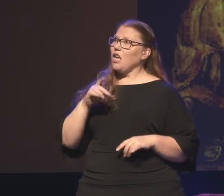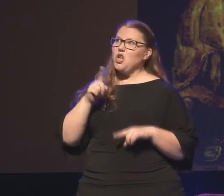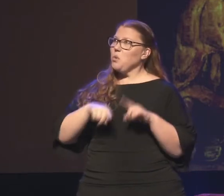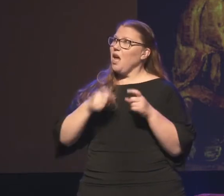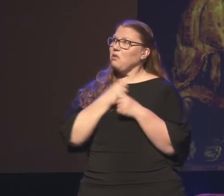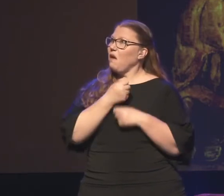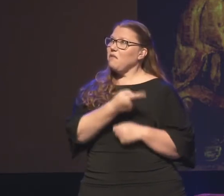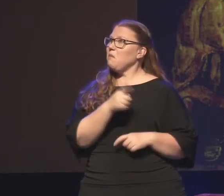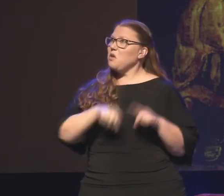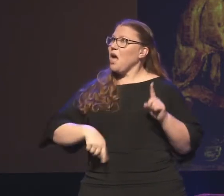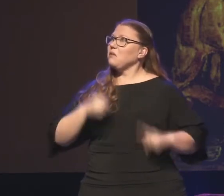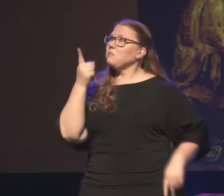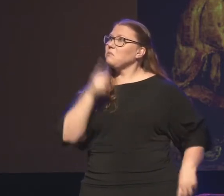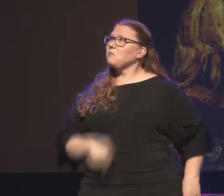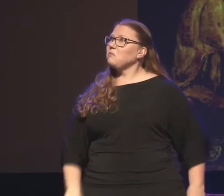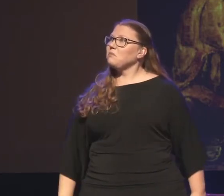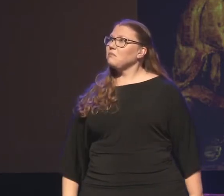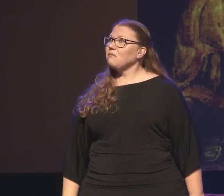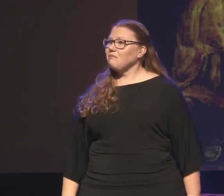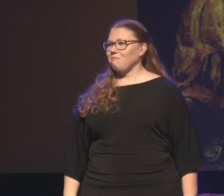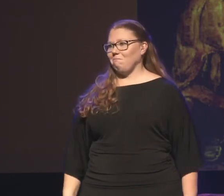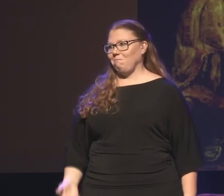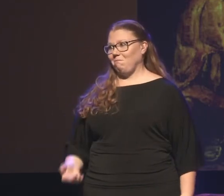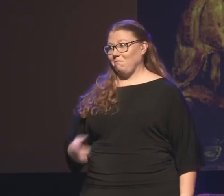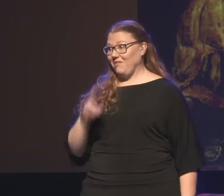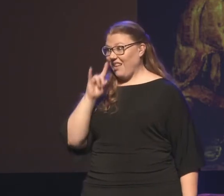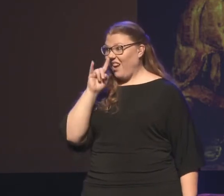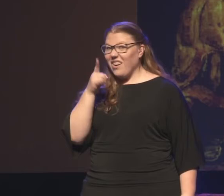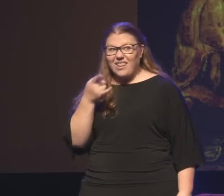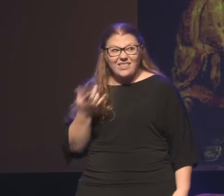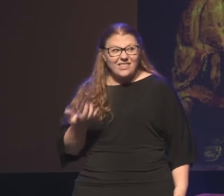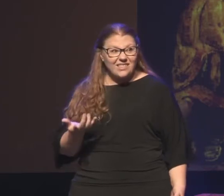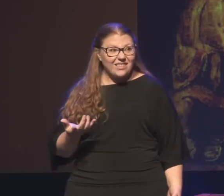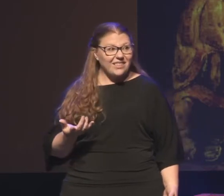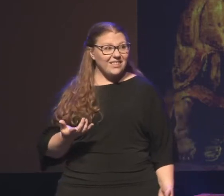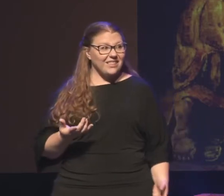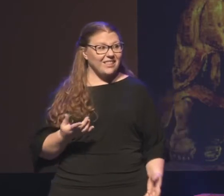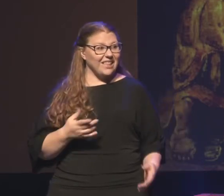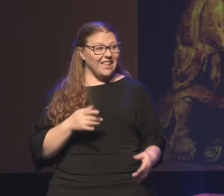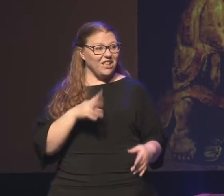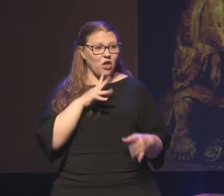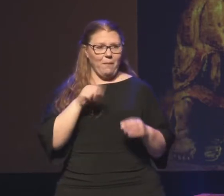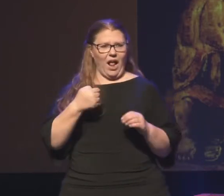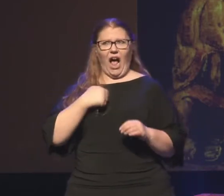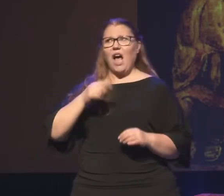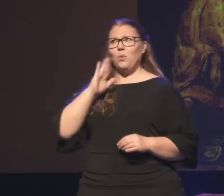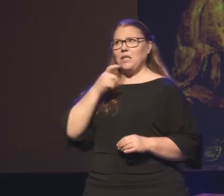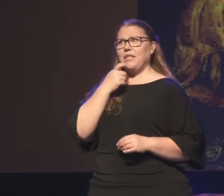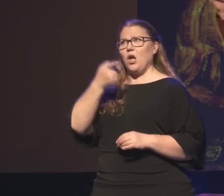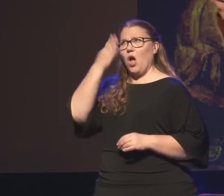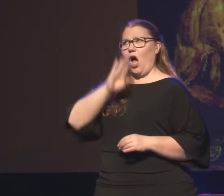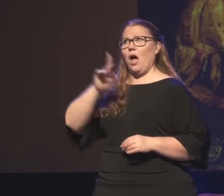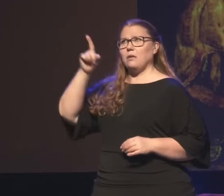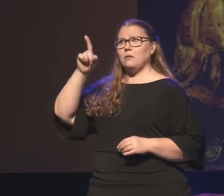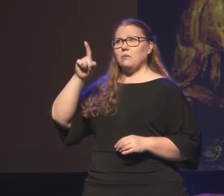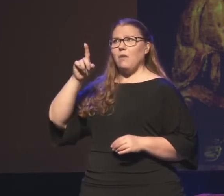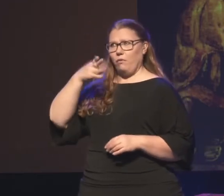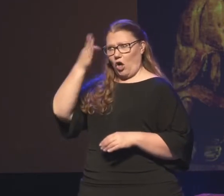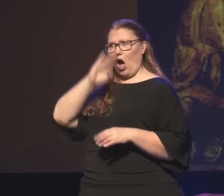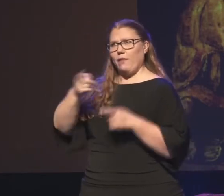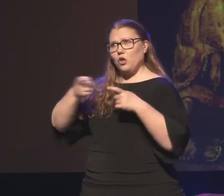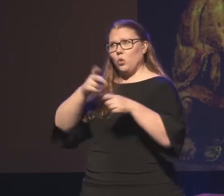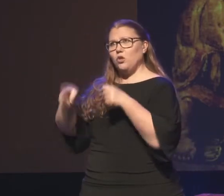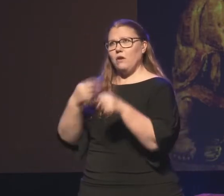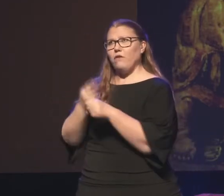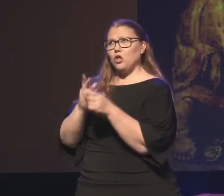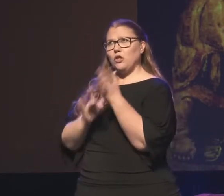love. There's a little arrogance, huh? You talk about, I'm going to tell God. I'm going to tell the God of the universe. I'm going to